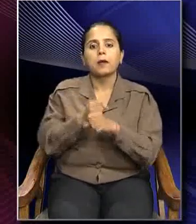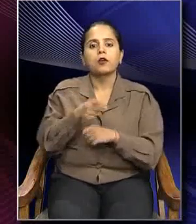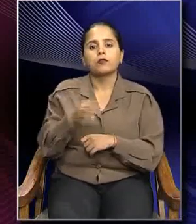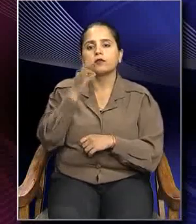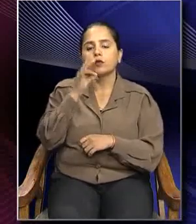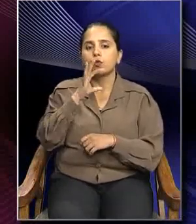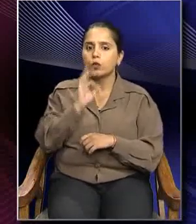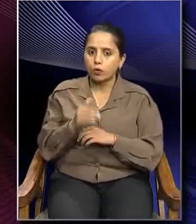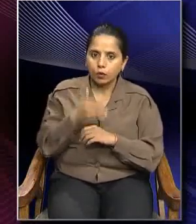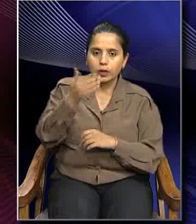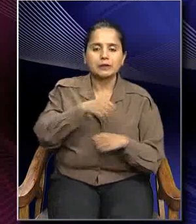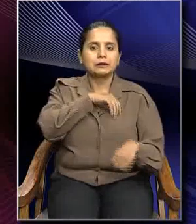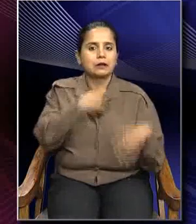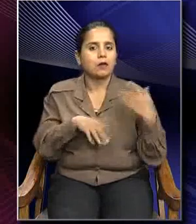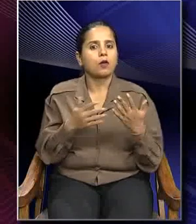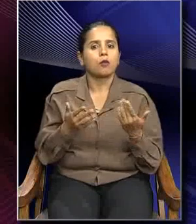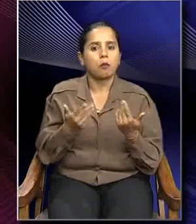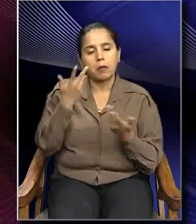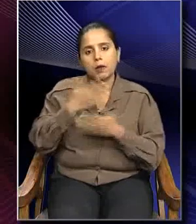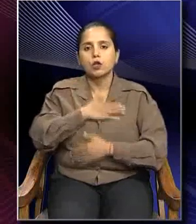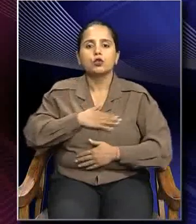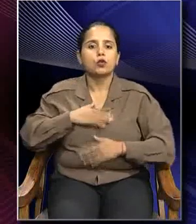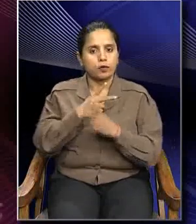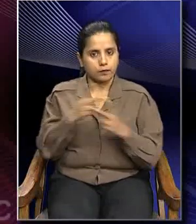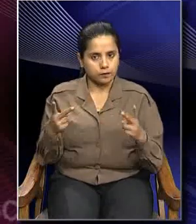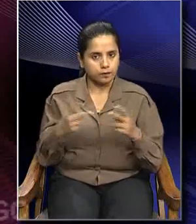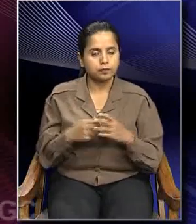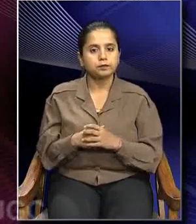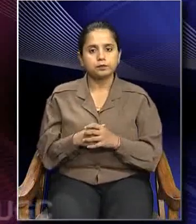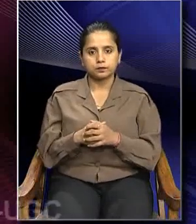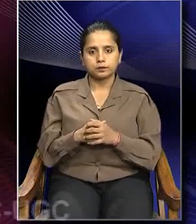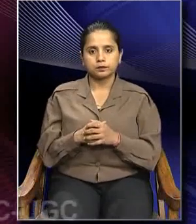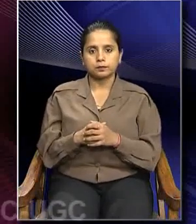to be suffered or enjoyed.